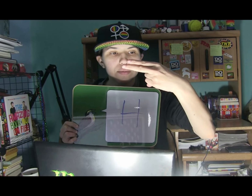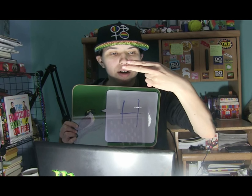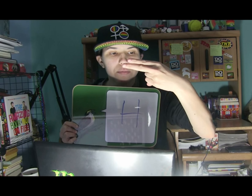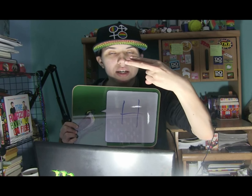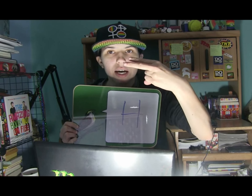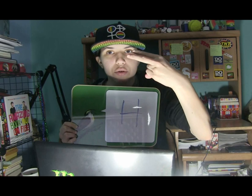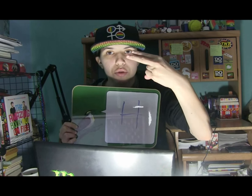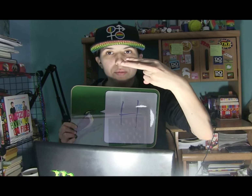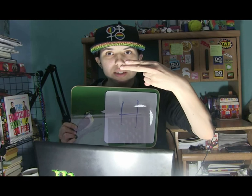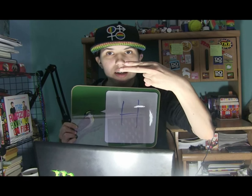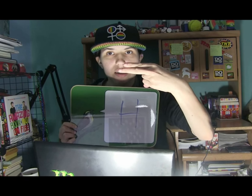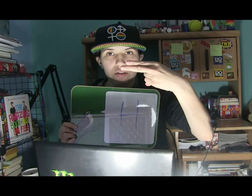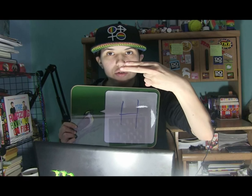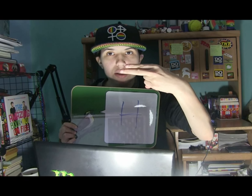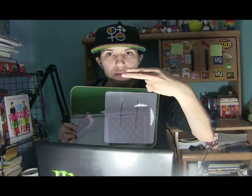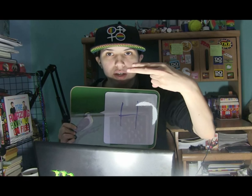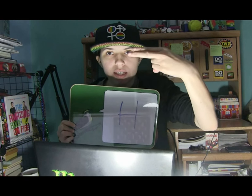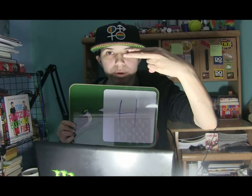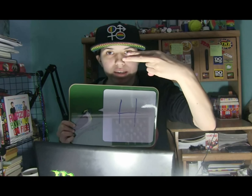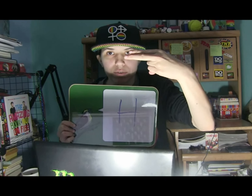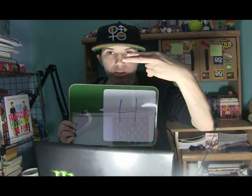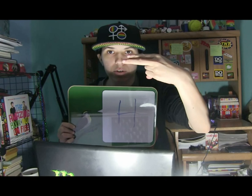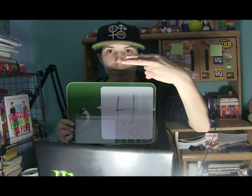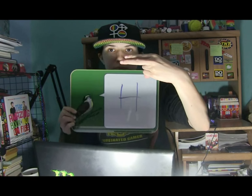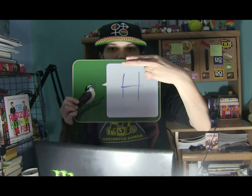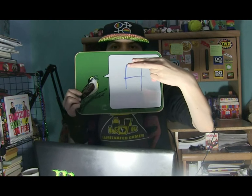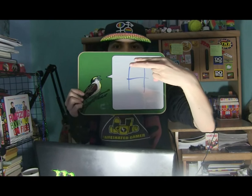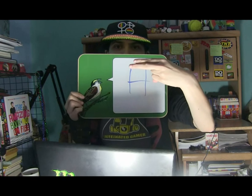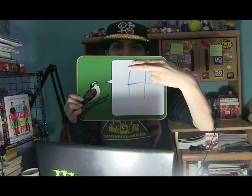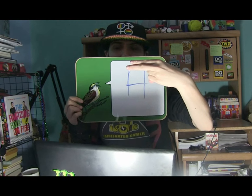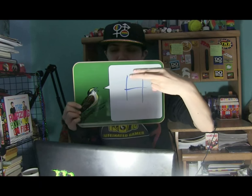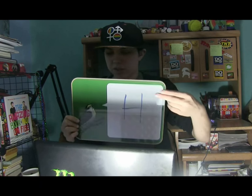palm, and your thumb is tucked underneath the ring and pinky finger. And that's H.